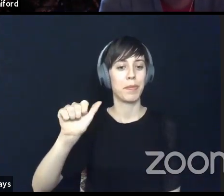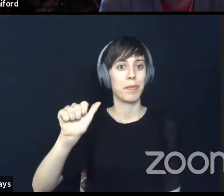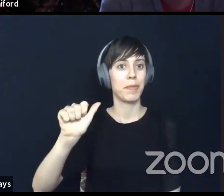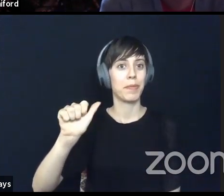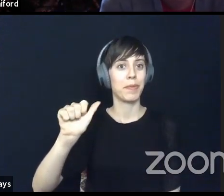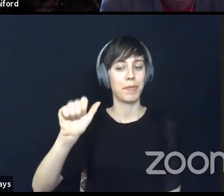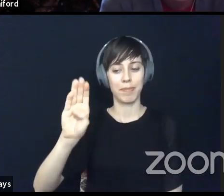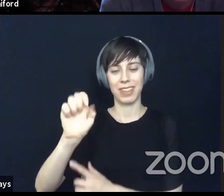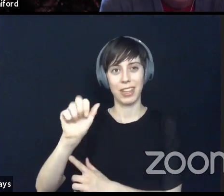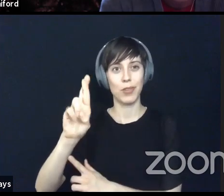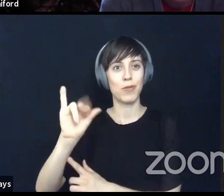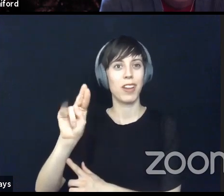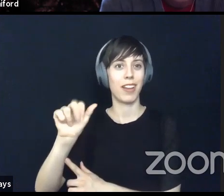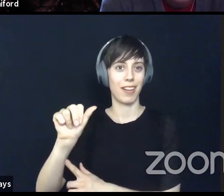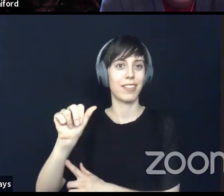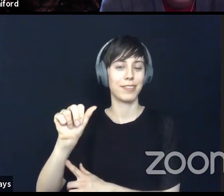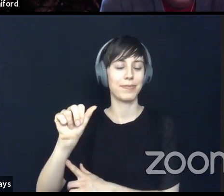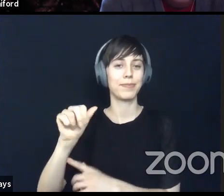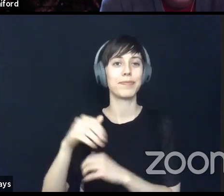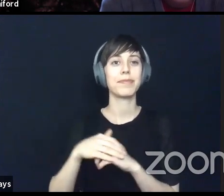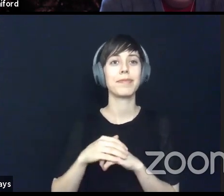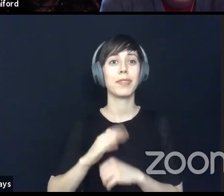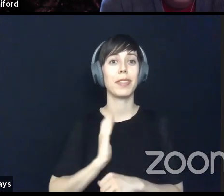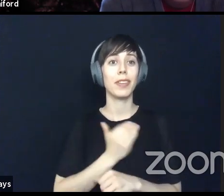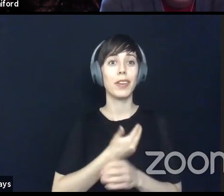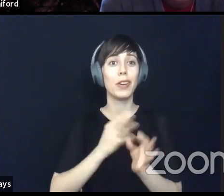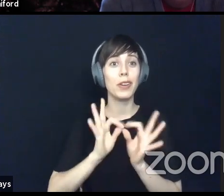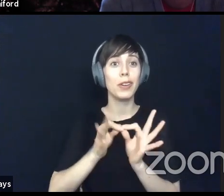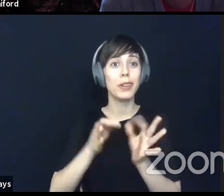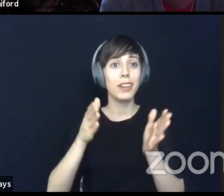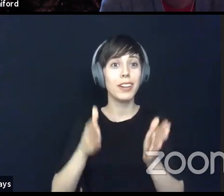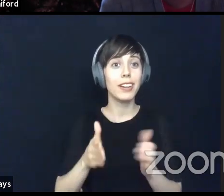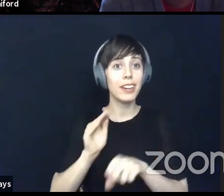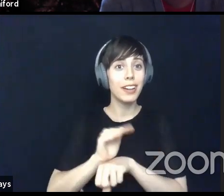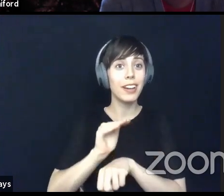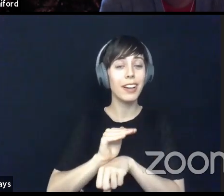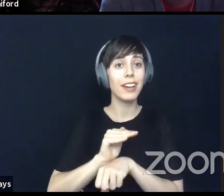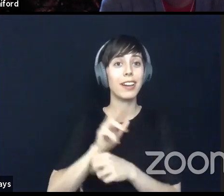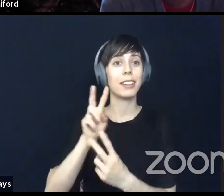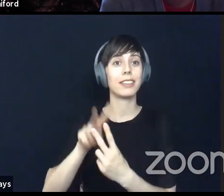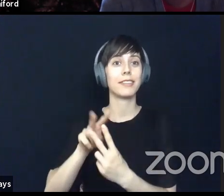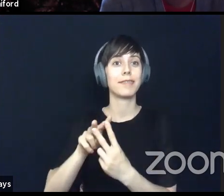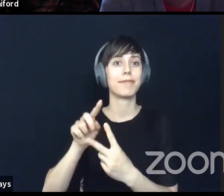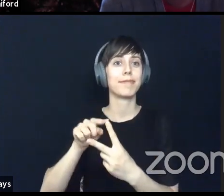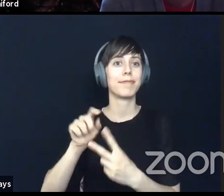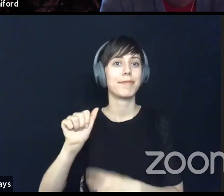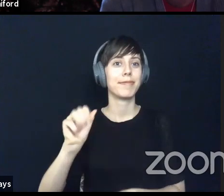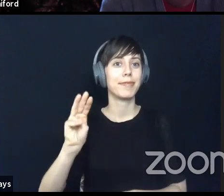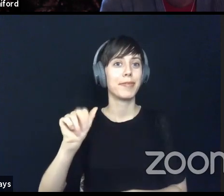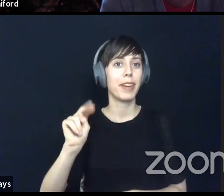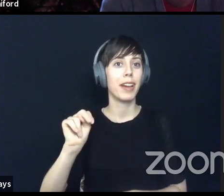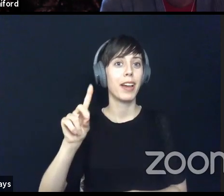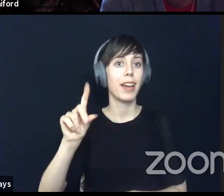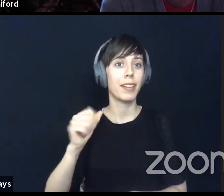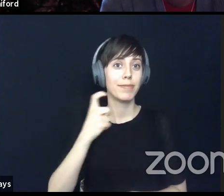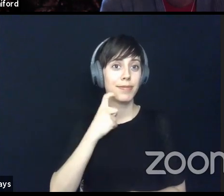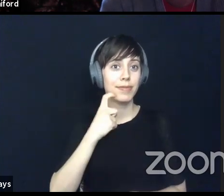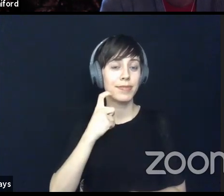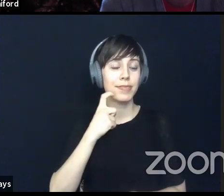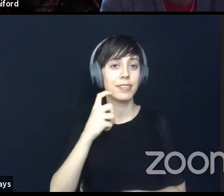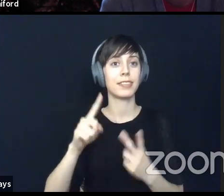Amanda from our Fingers Crossed Interpreting, and she will be switching back and forth